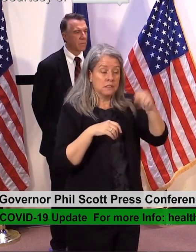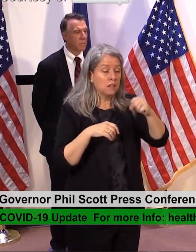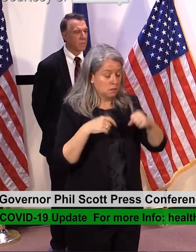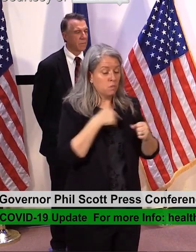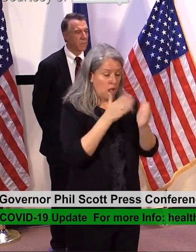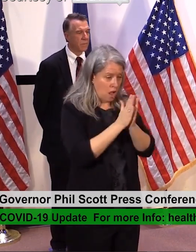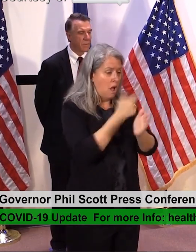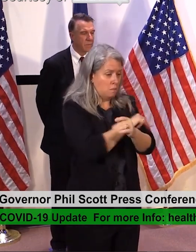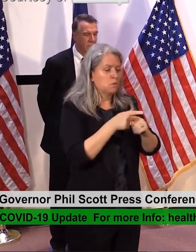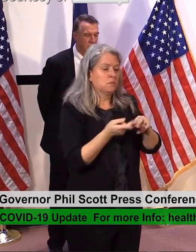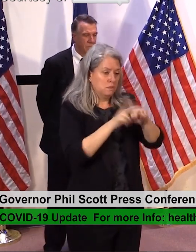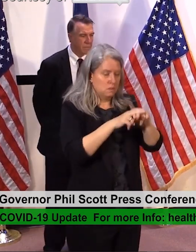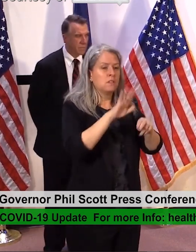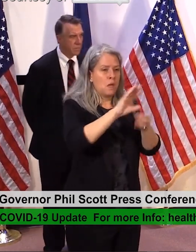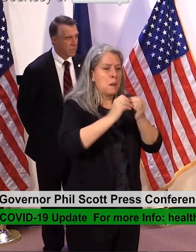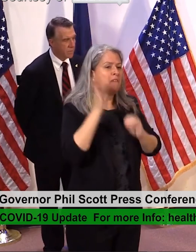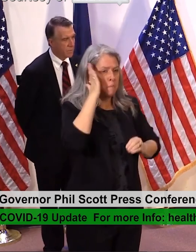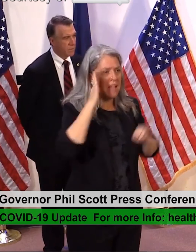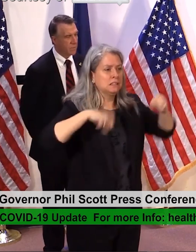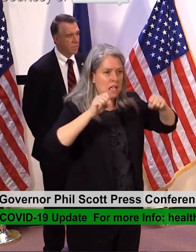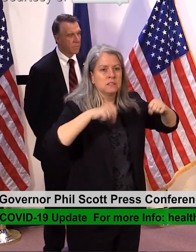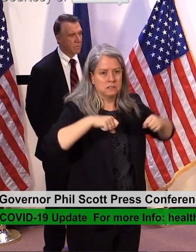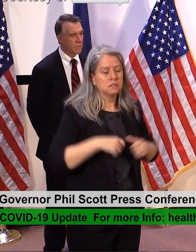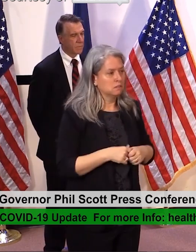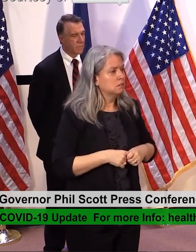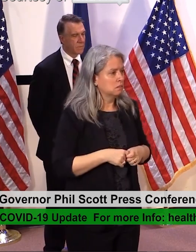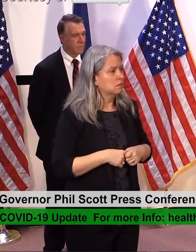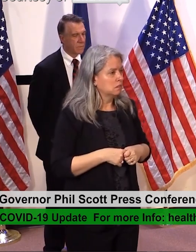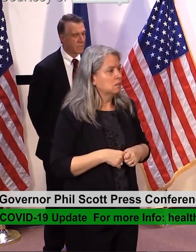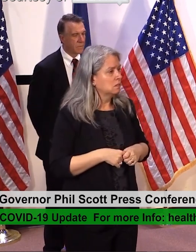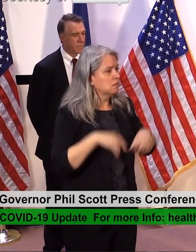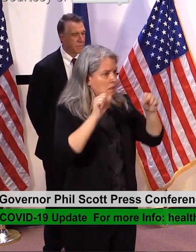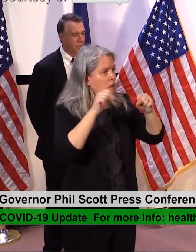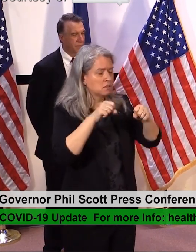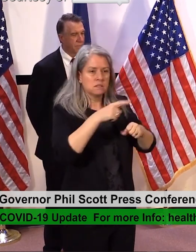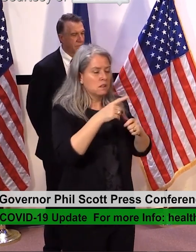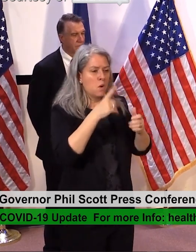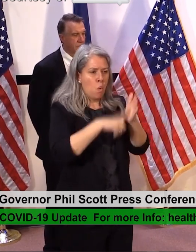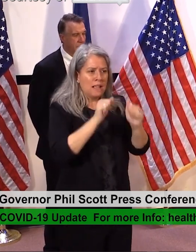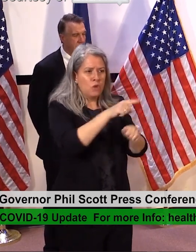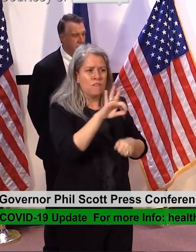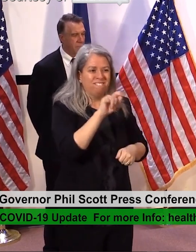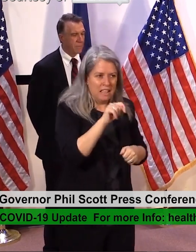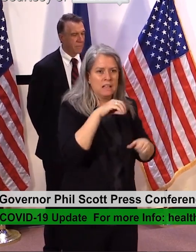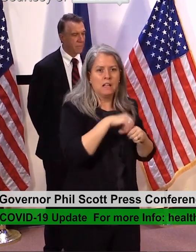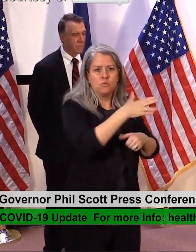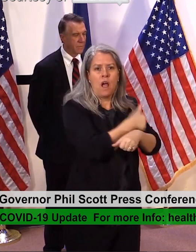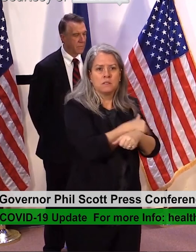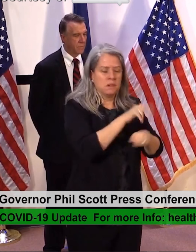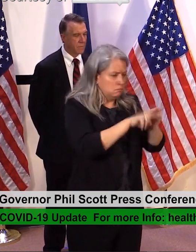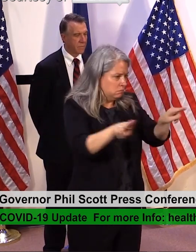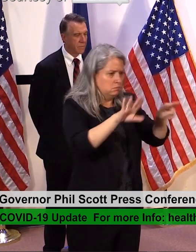asking hospitals to increase their surge capacity. We're asking them to staff up to a surge